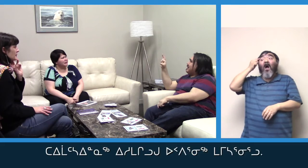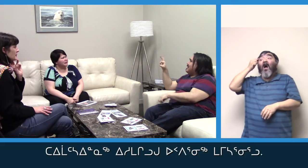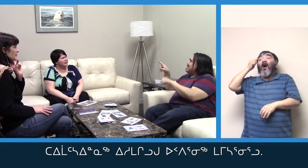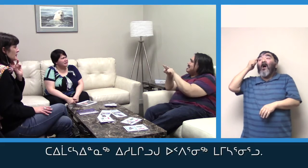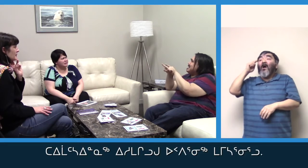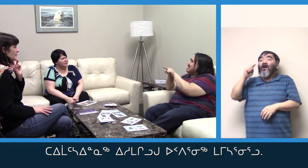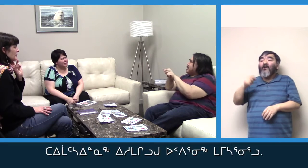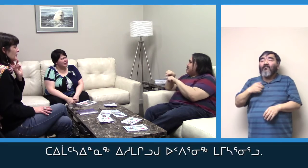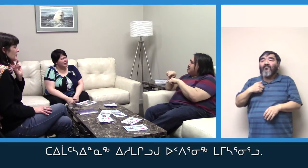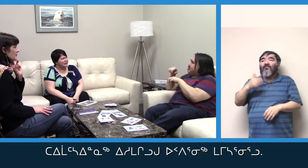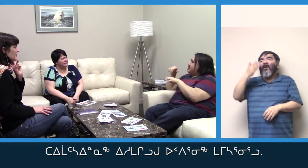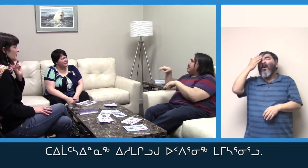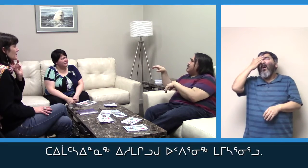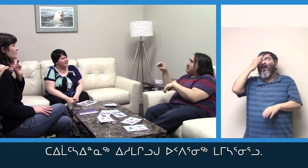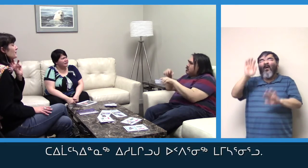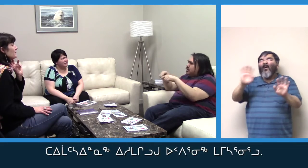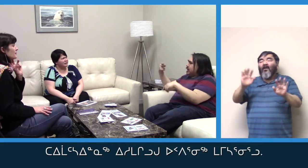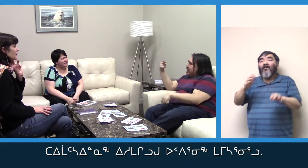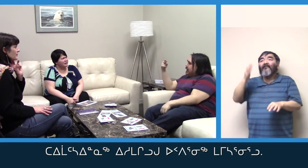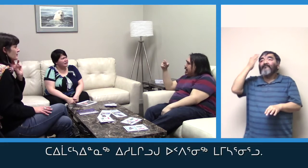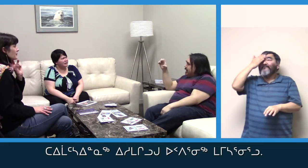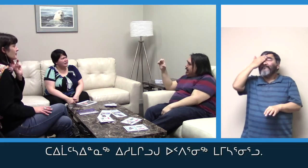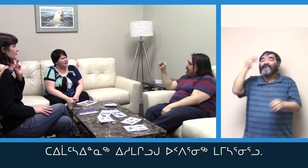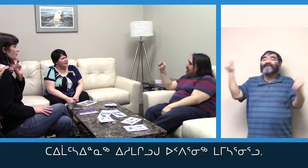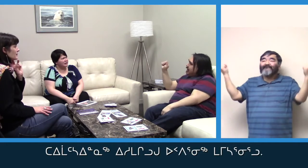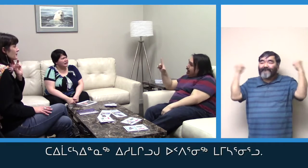Same idea as belief,